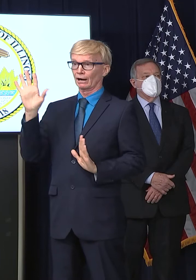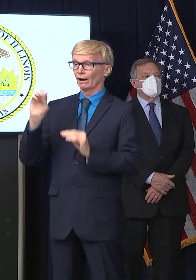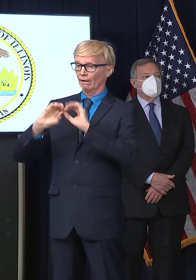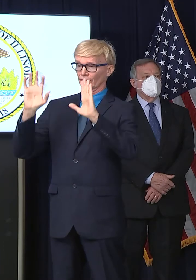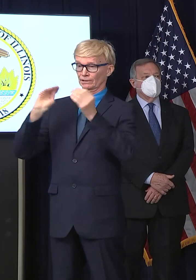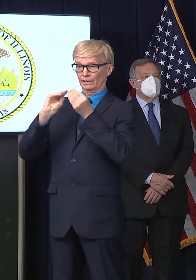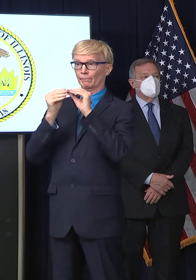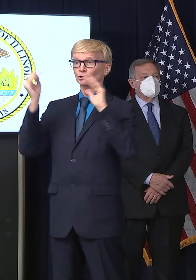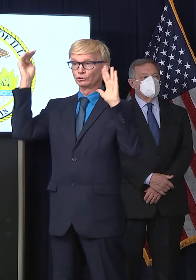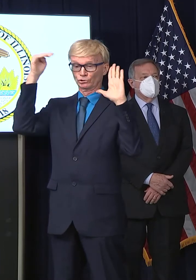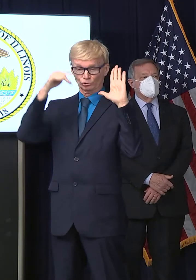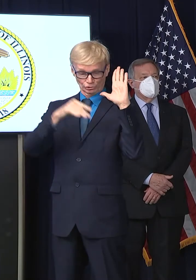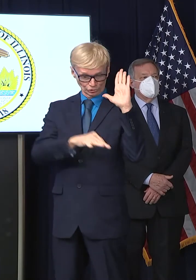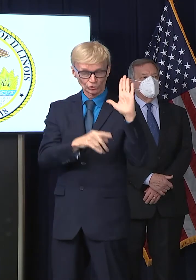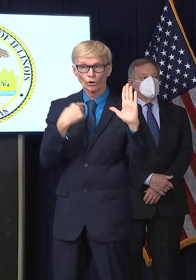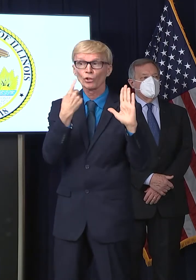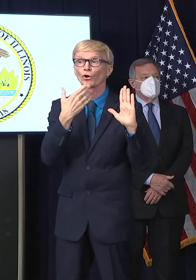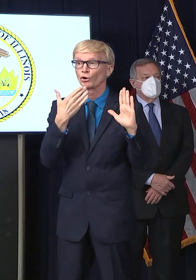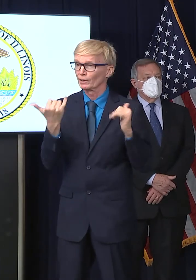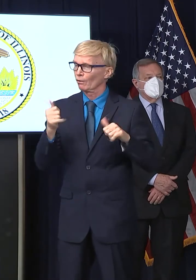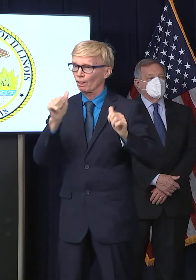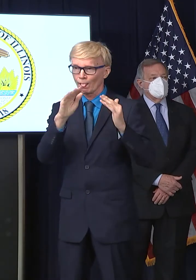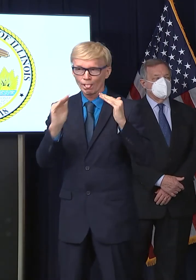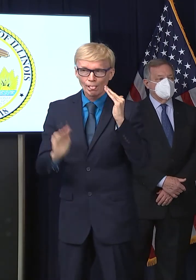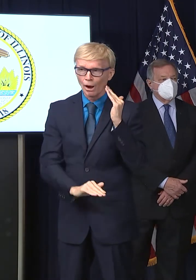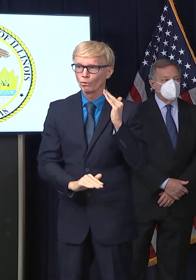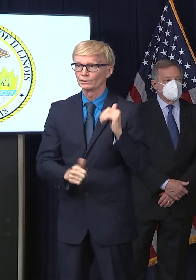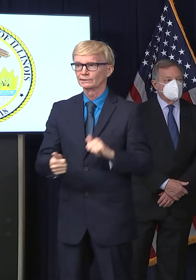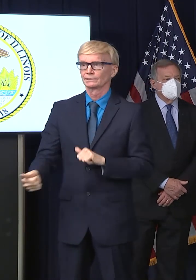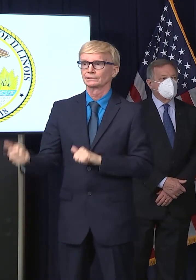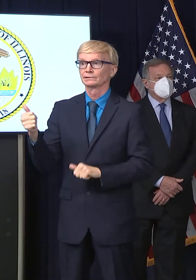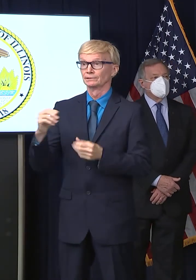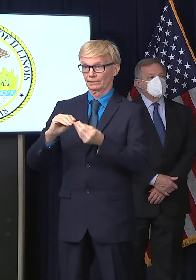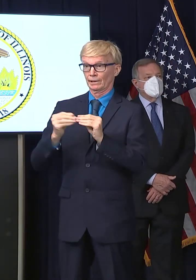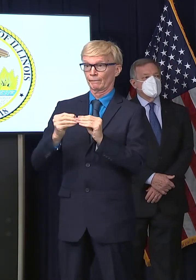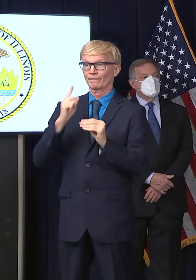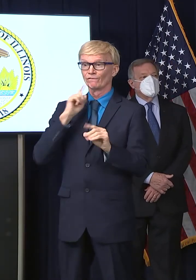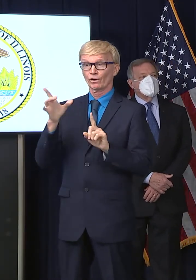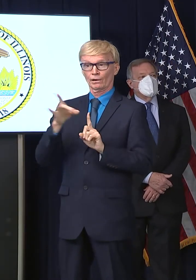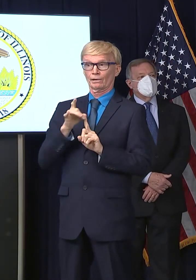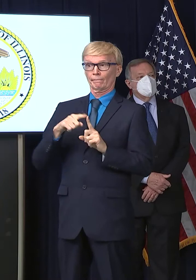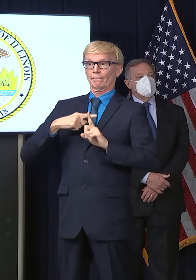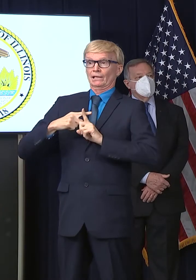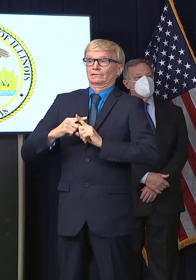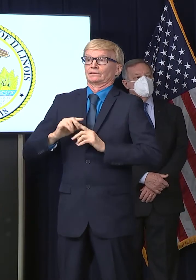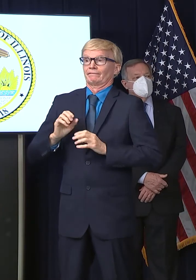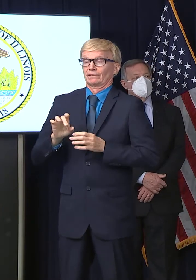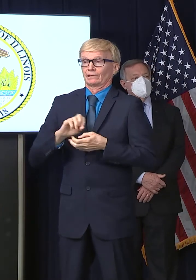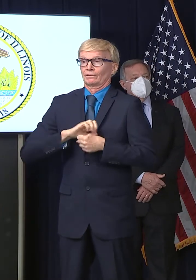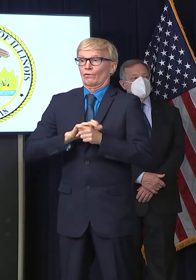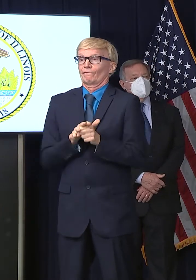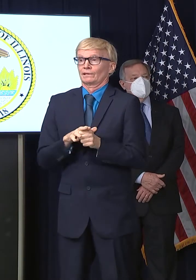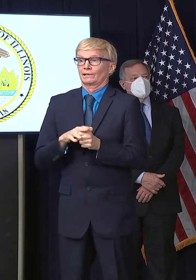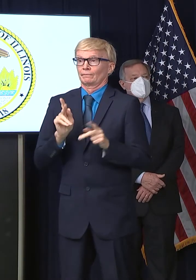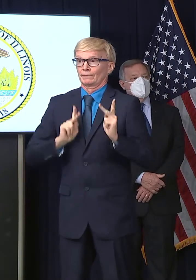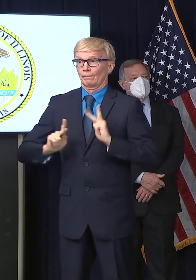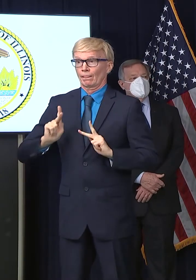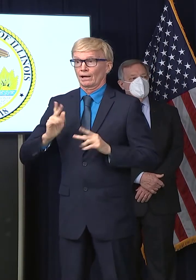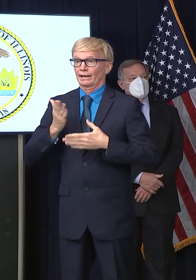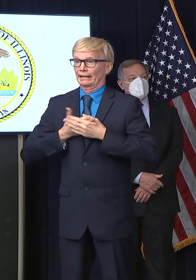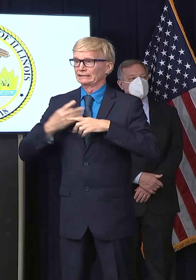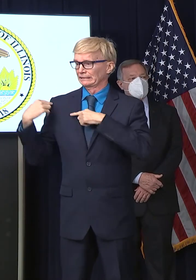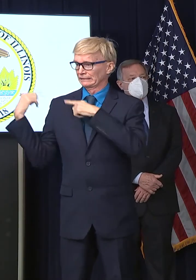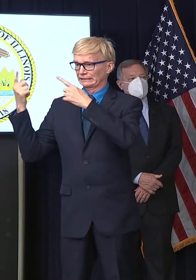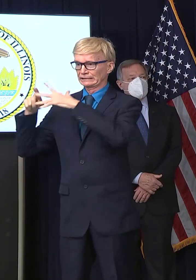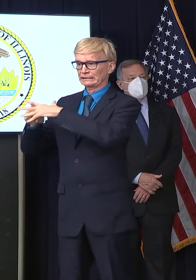are looking very good. We're at the lowest number of positivity, for example, that we've been, I think, since the start of this